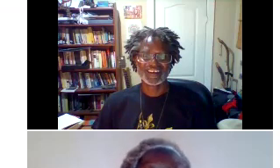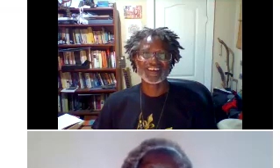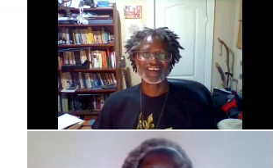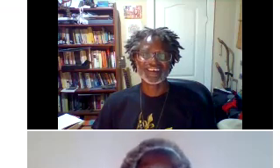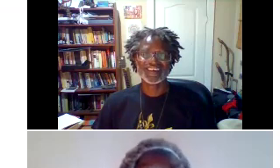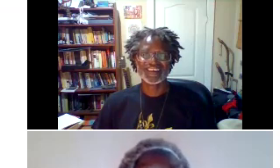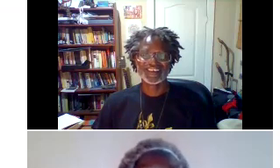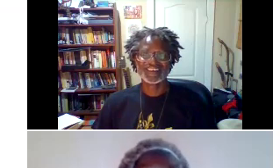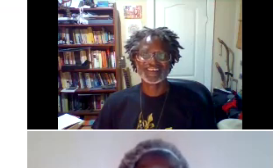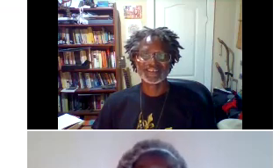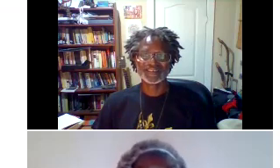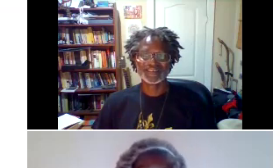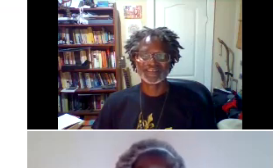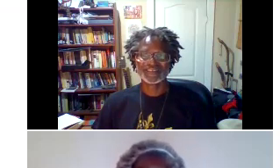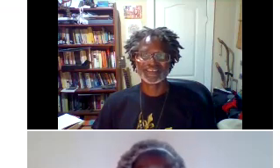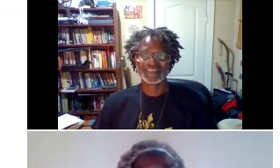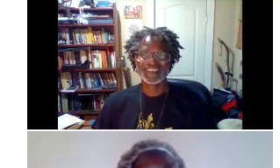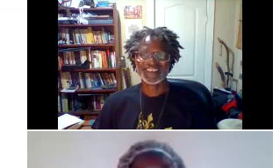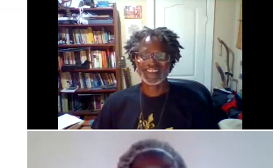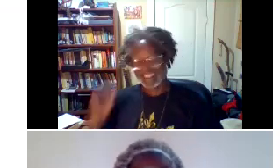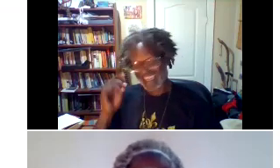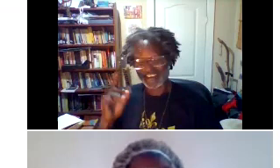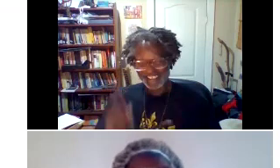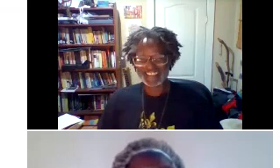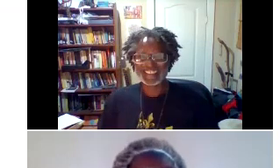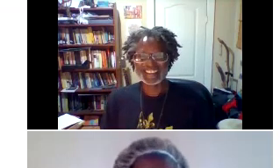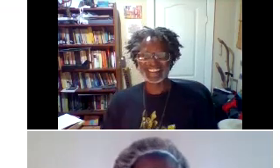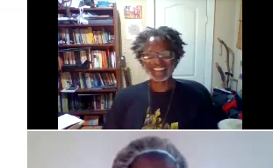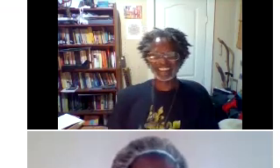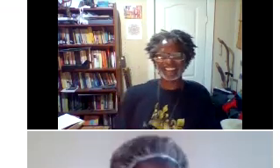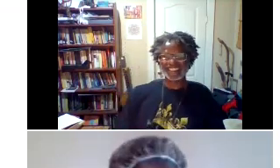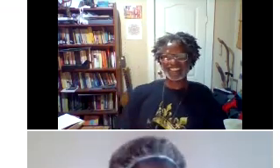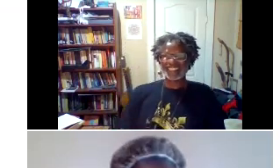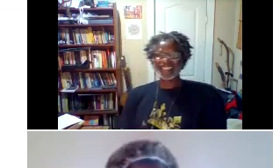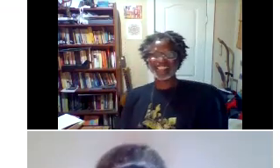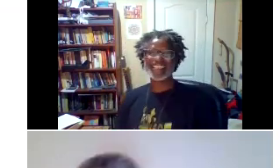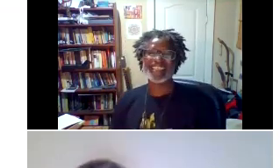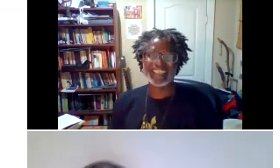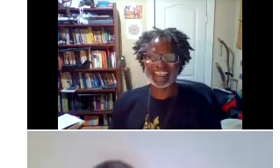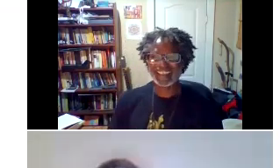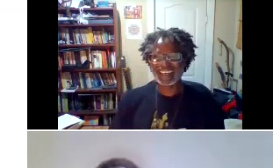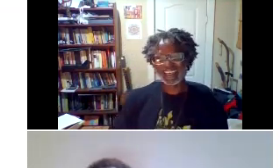underwater. Uh-huh. So you can talk while you're underwater. You don't have to worry about drowning. Yeah.